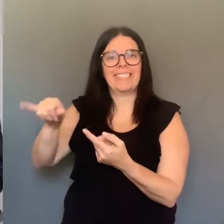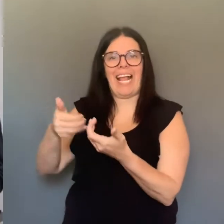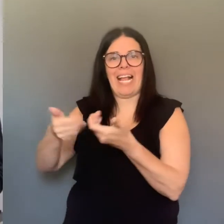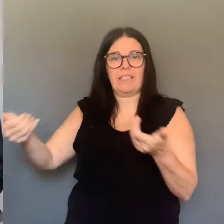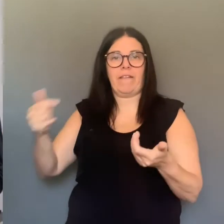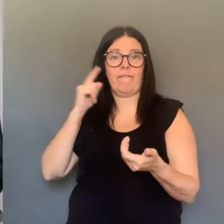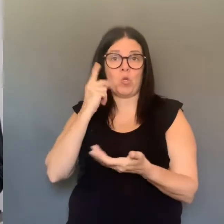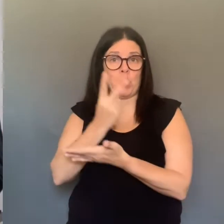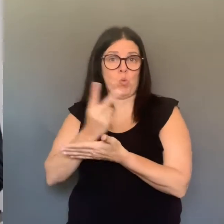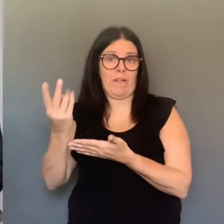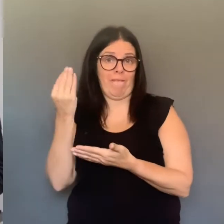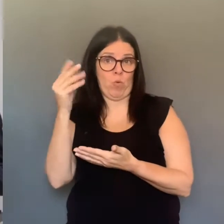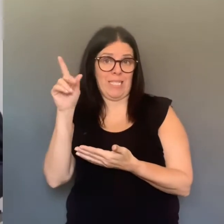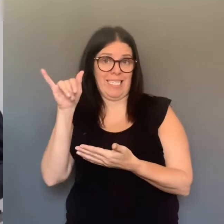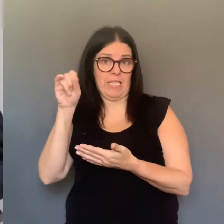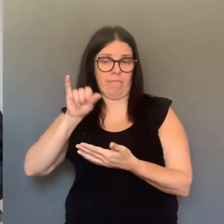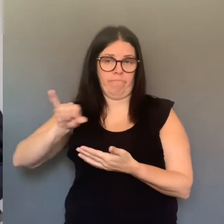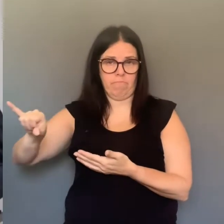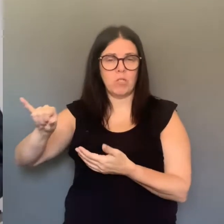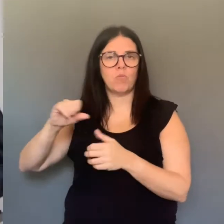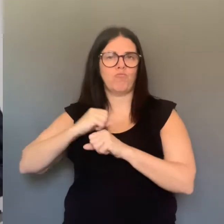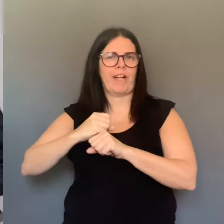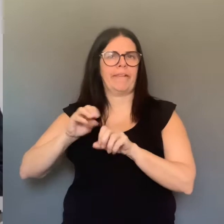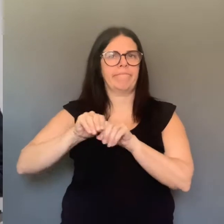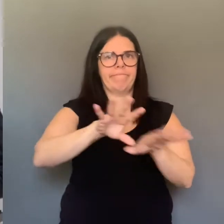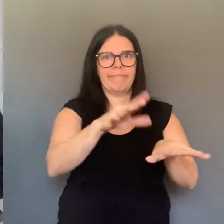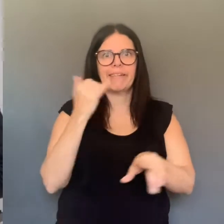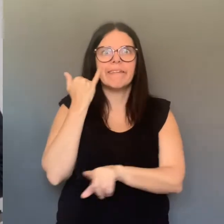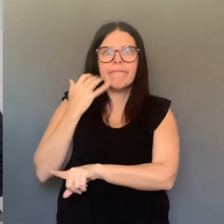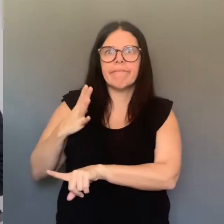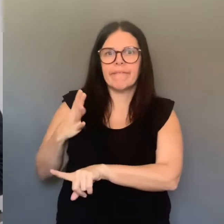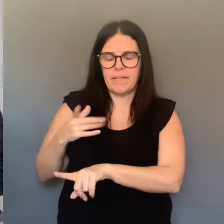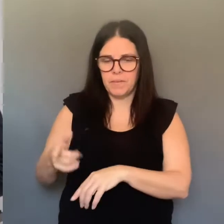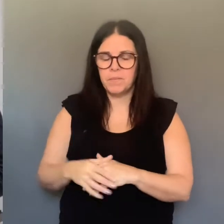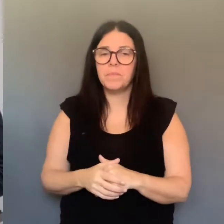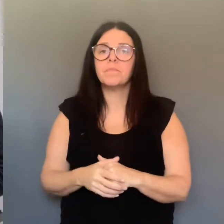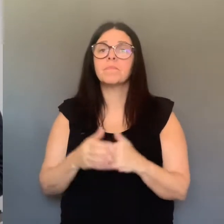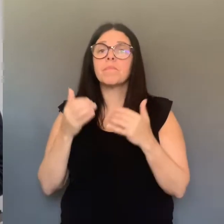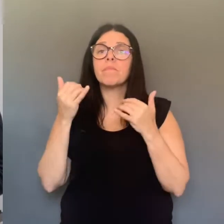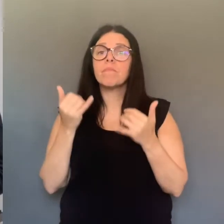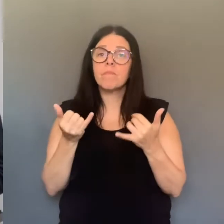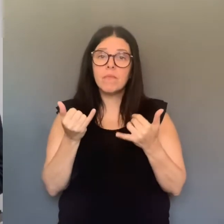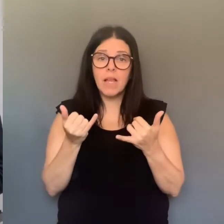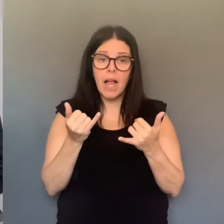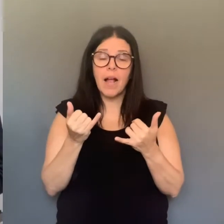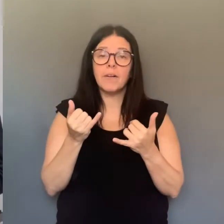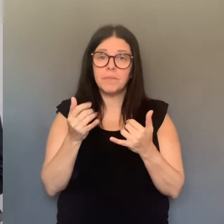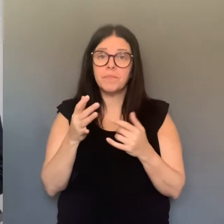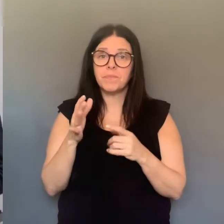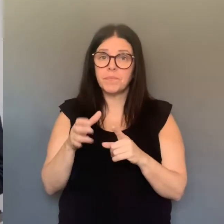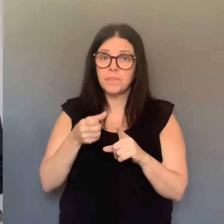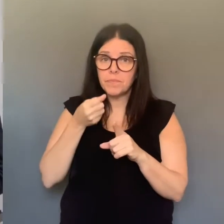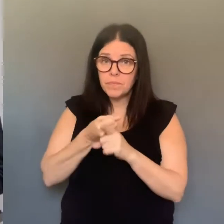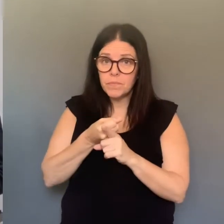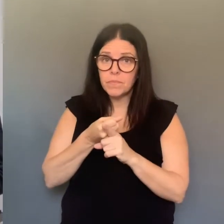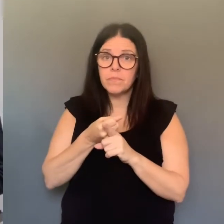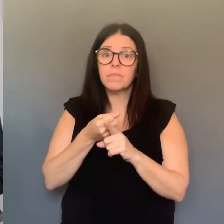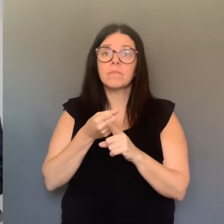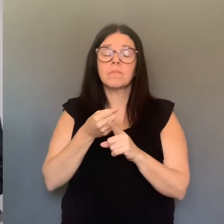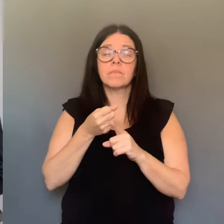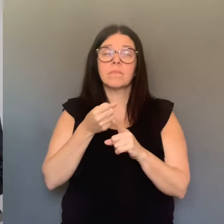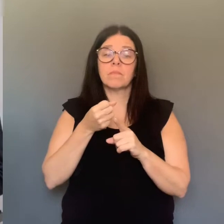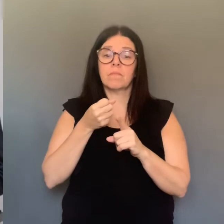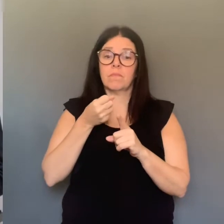1 case in staff or resident, is now considered as an outbreak. Homes that are currently in outbreak and staff providing care with